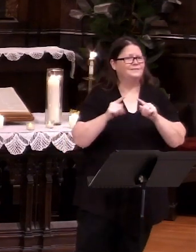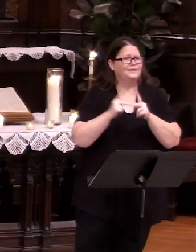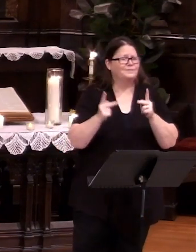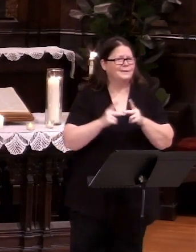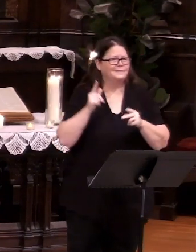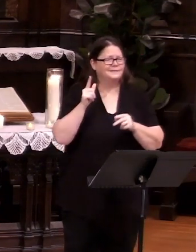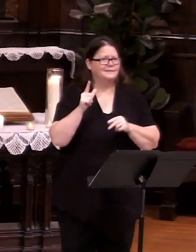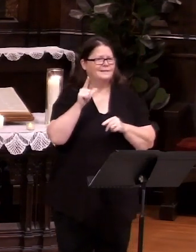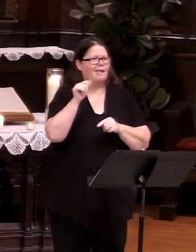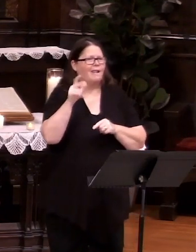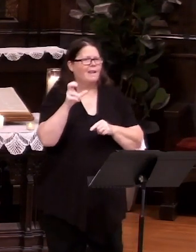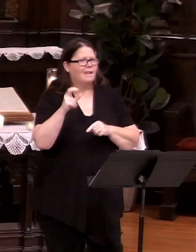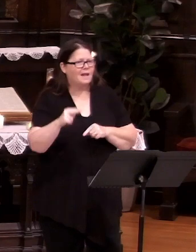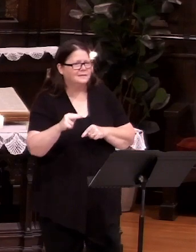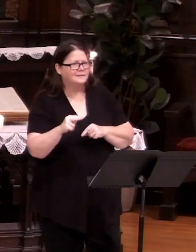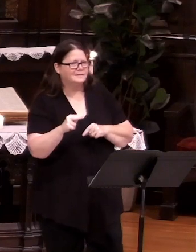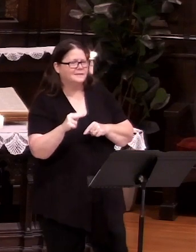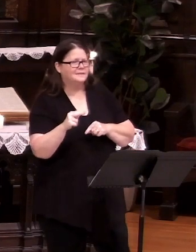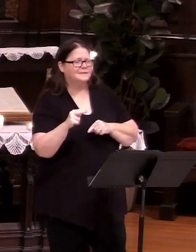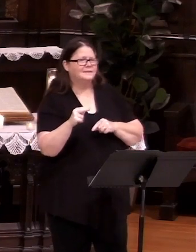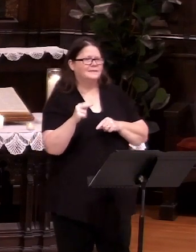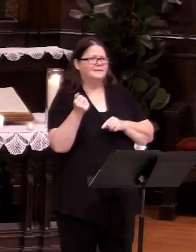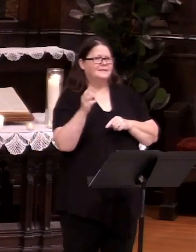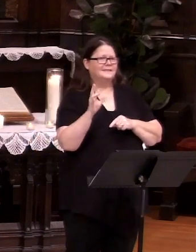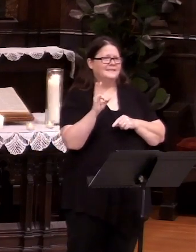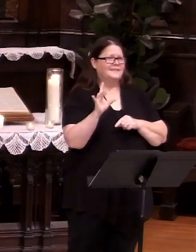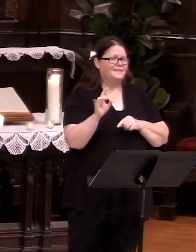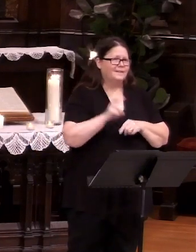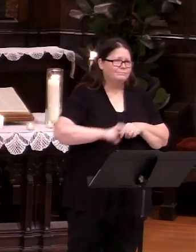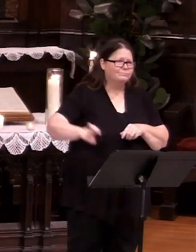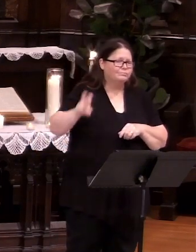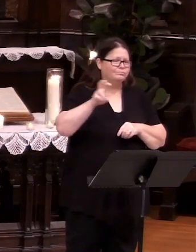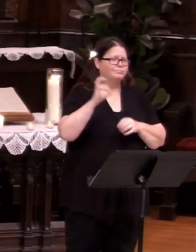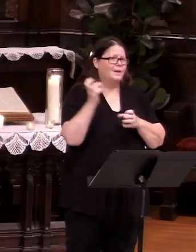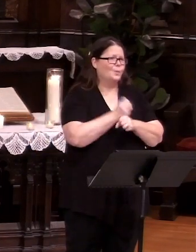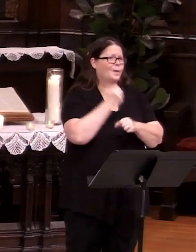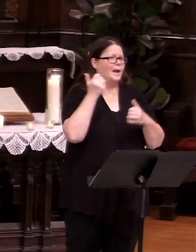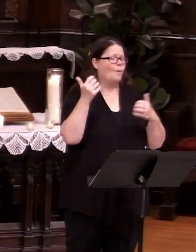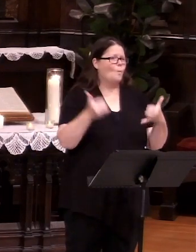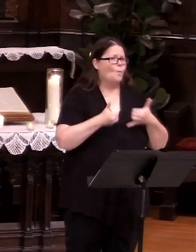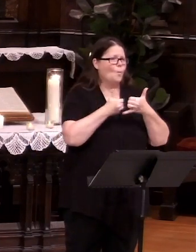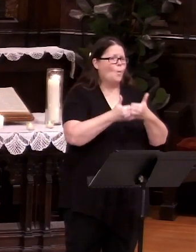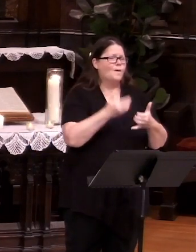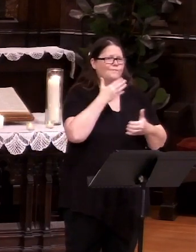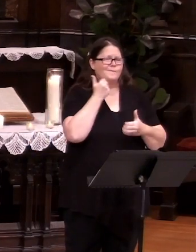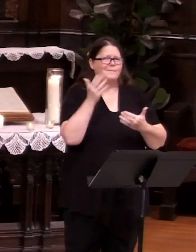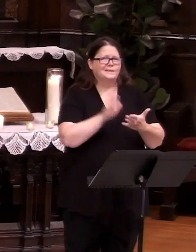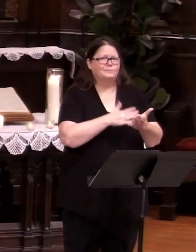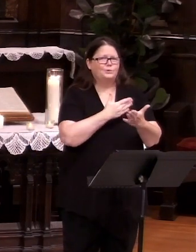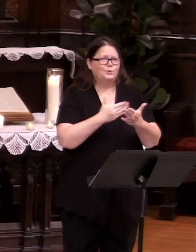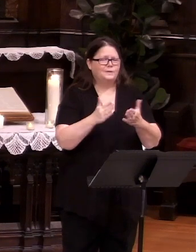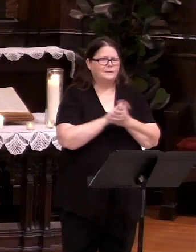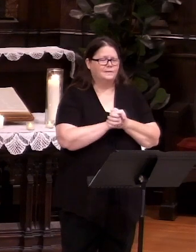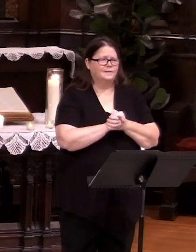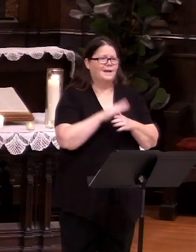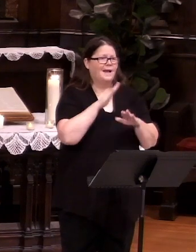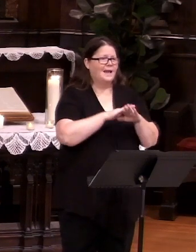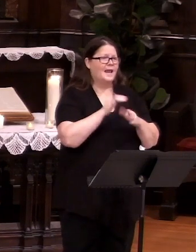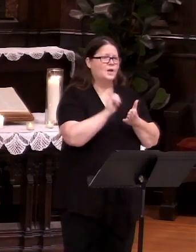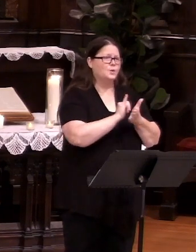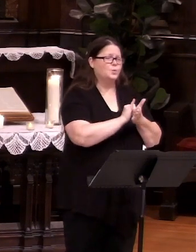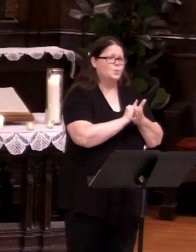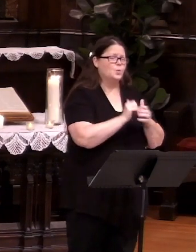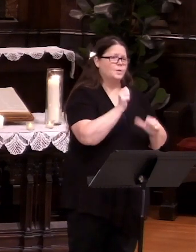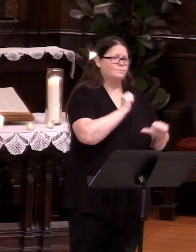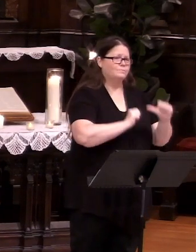in 1978, winning the Laurence Olivier Award for Best Musical, and on Broadway a year